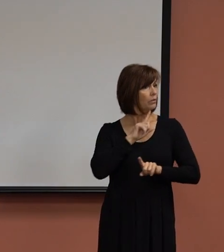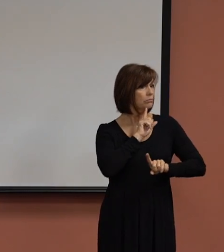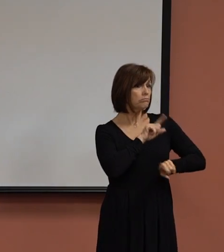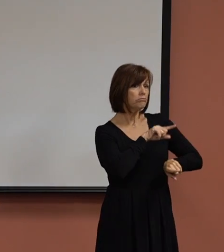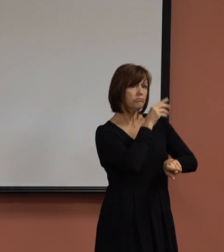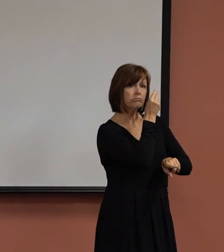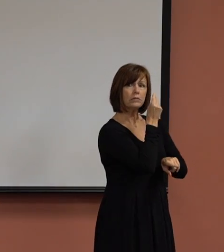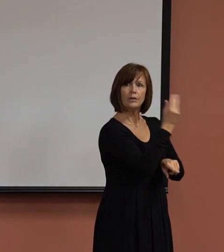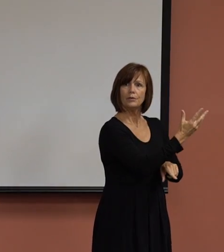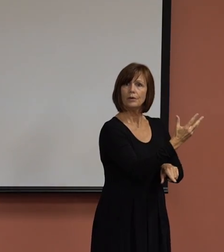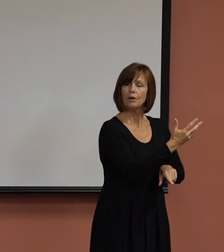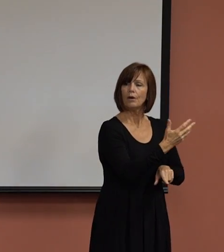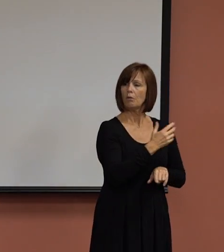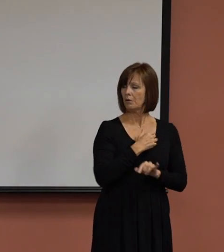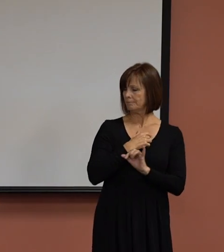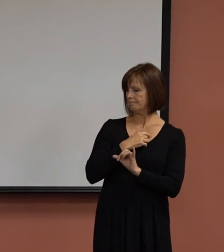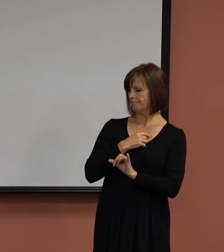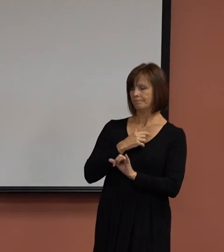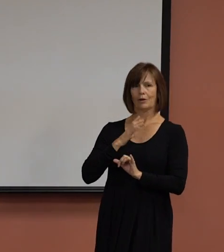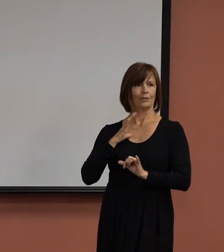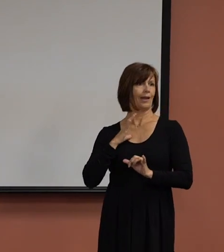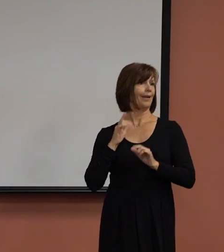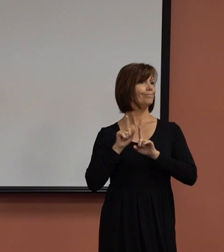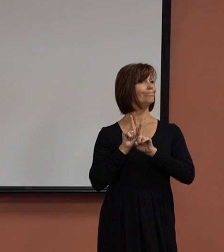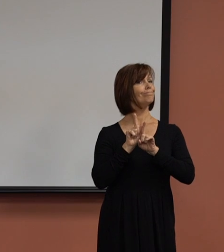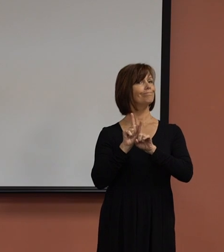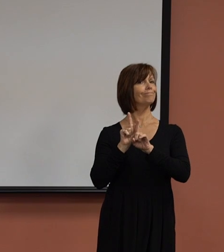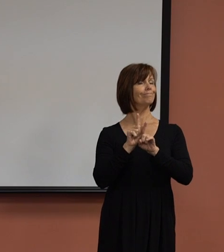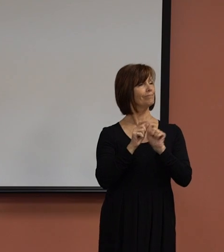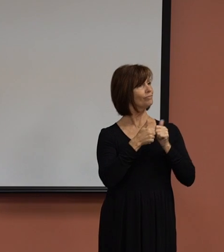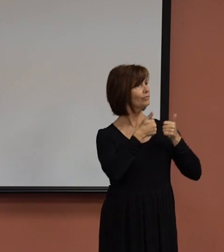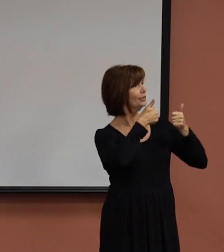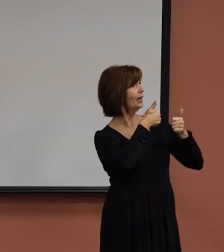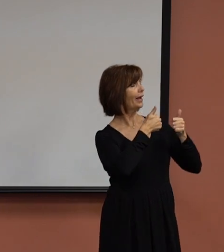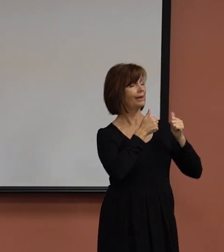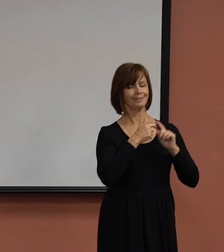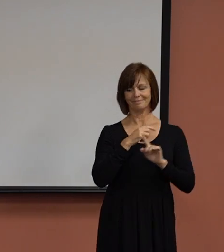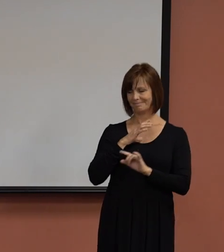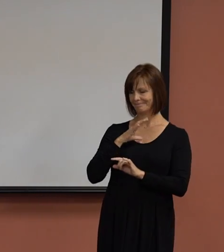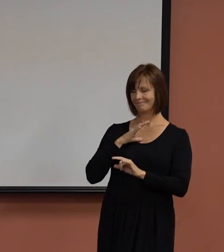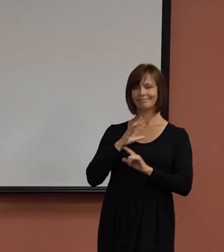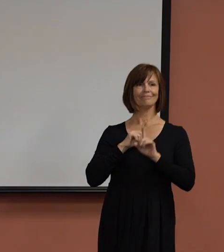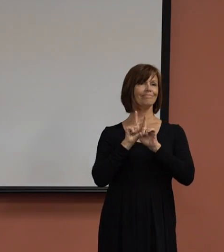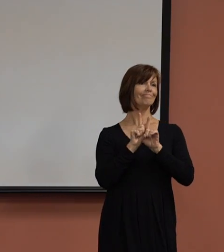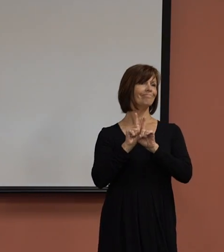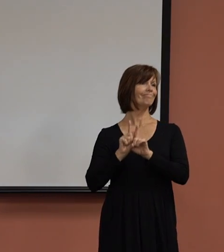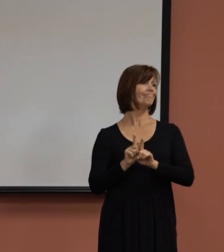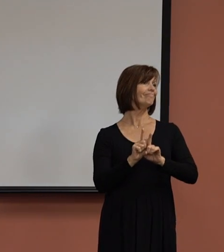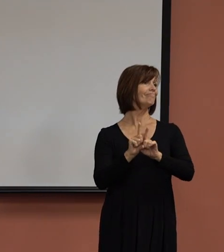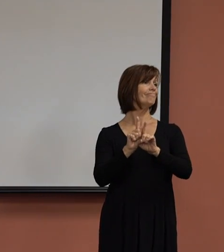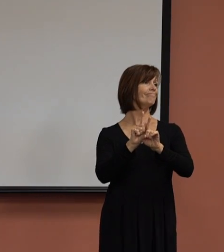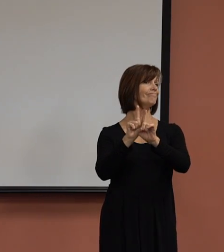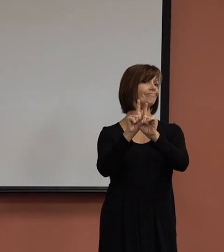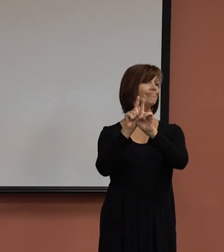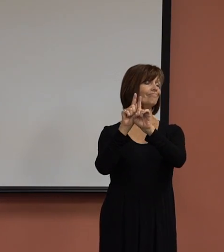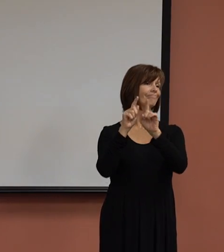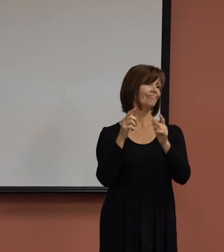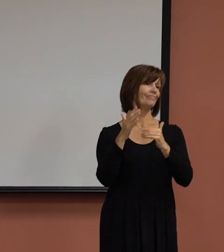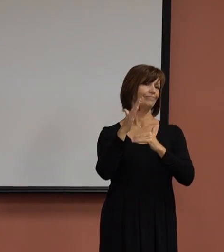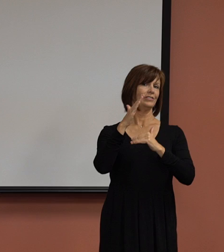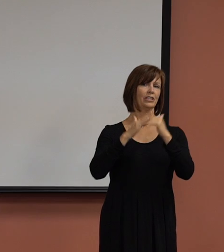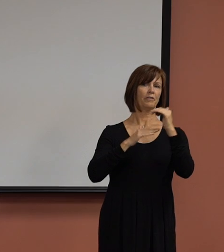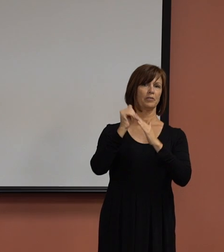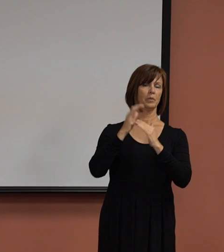respond, and then you know no, this is great. And then you know you're walking in cadence, you're walking at a comfortable pace